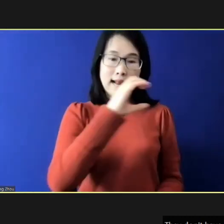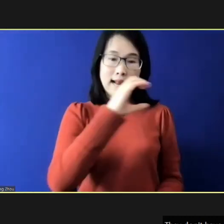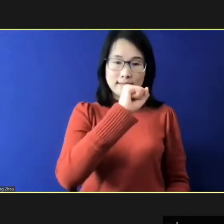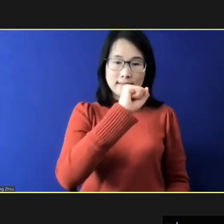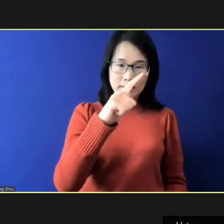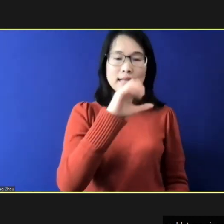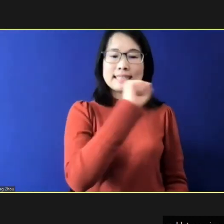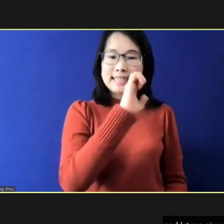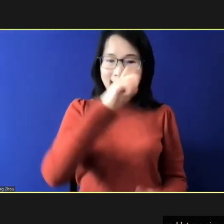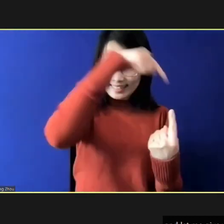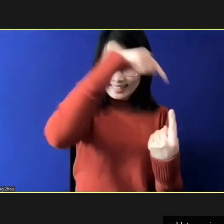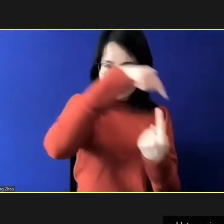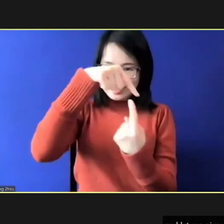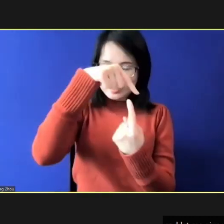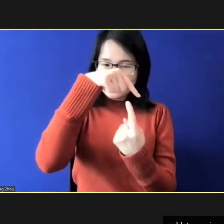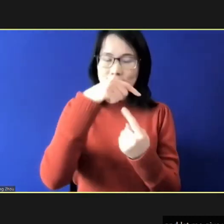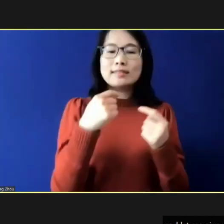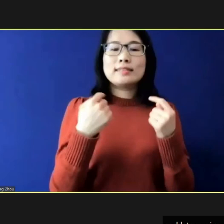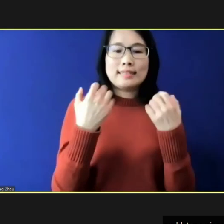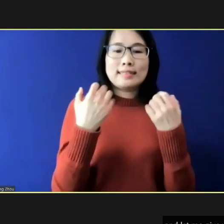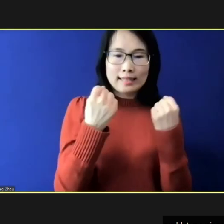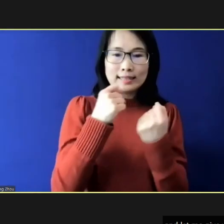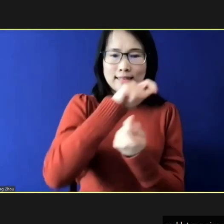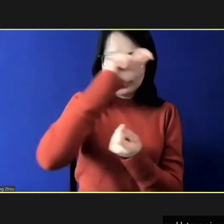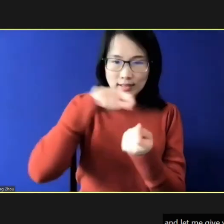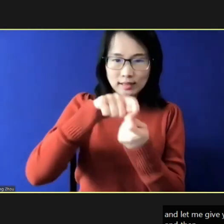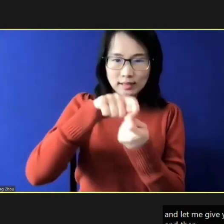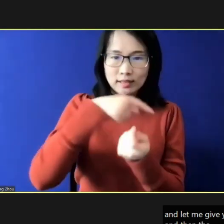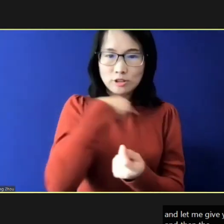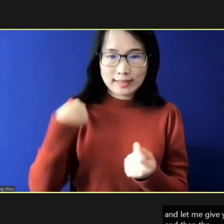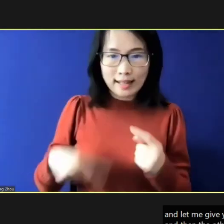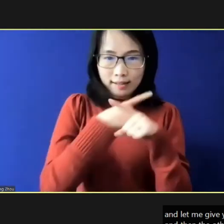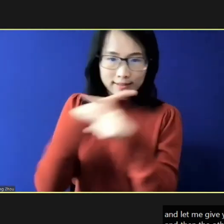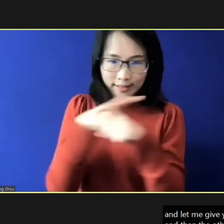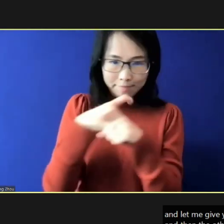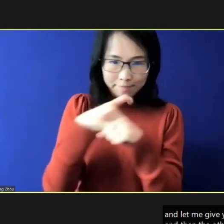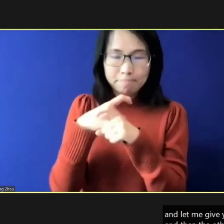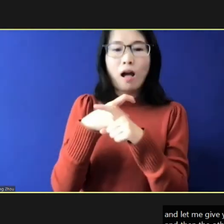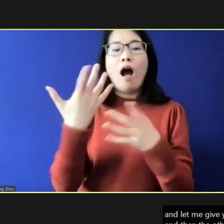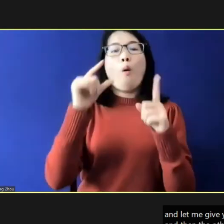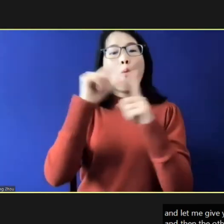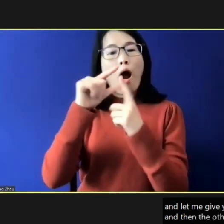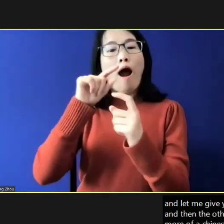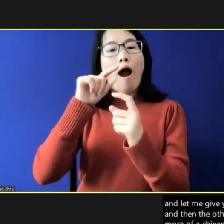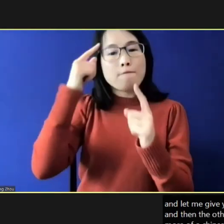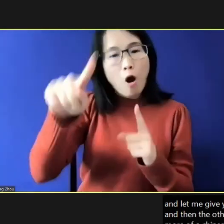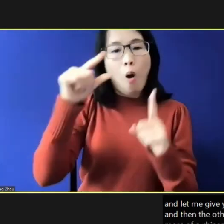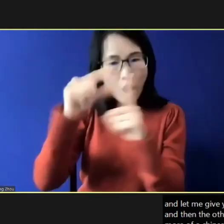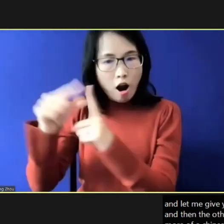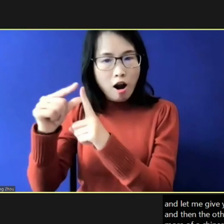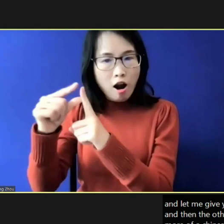And let me give you an example. Chinese sign language, and then the other type of sign language where it was more of a Chinese